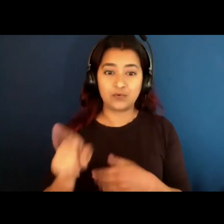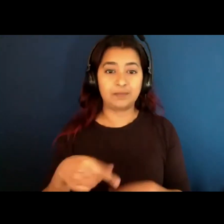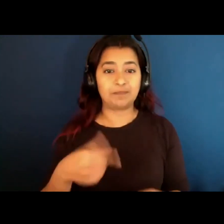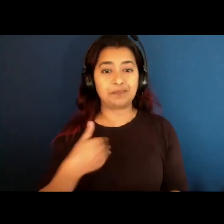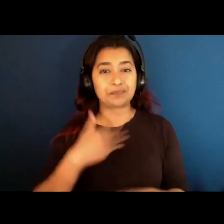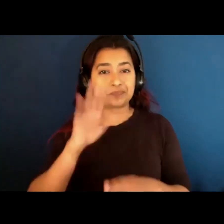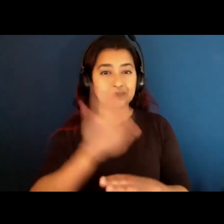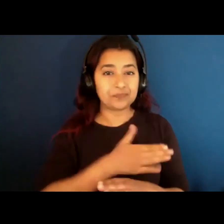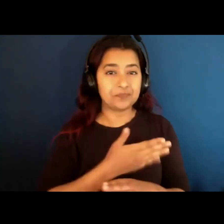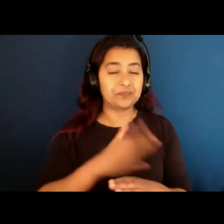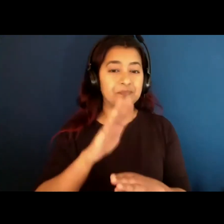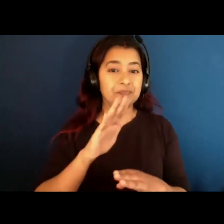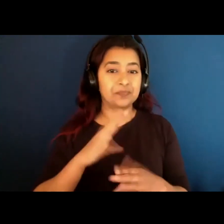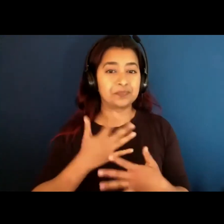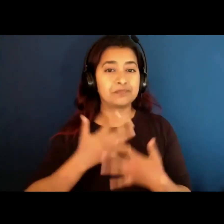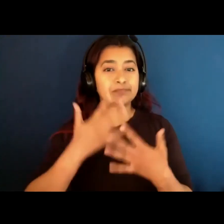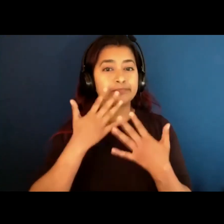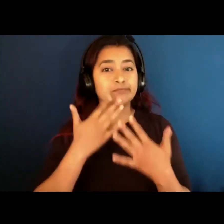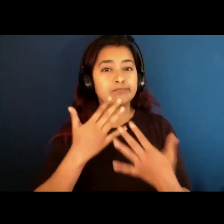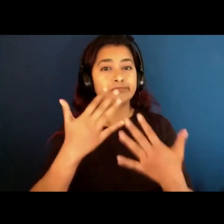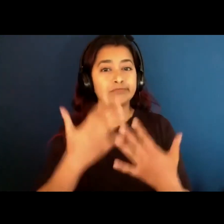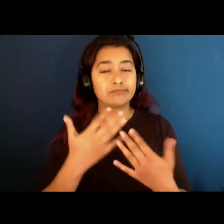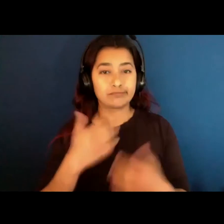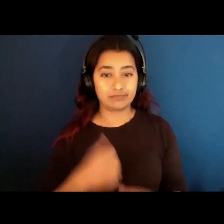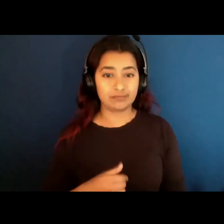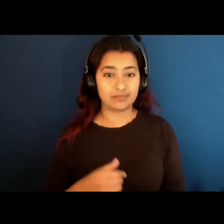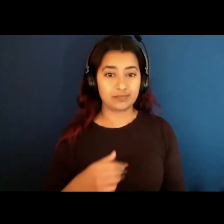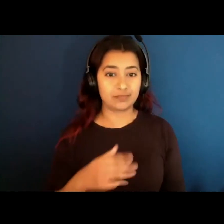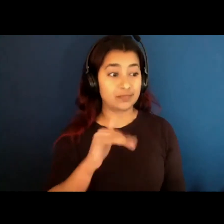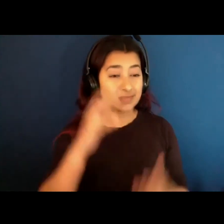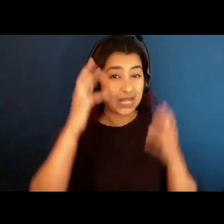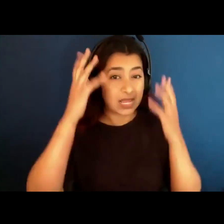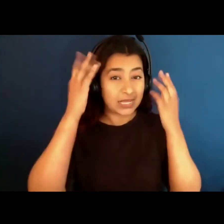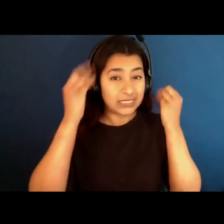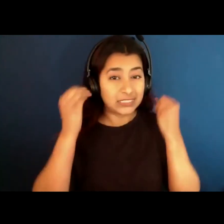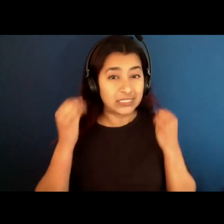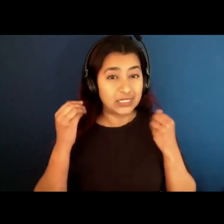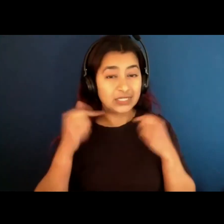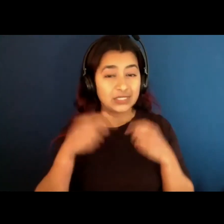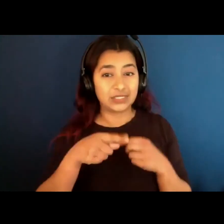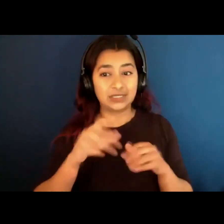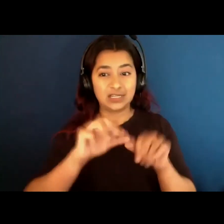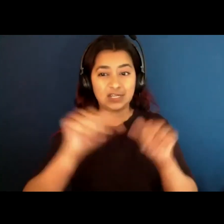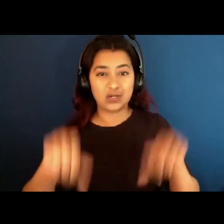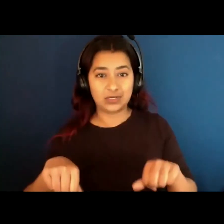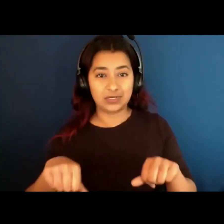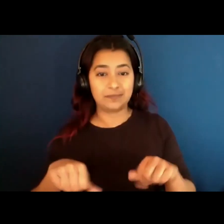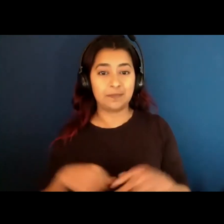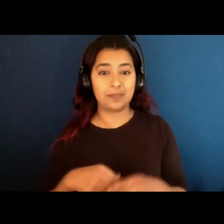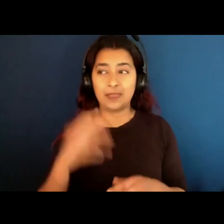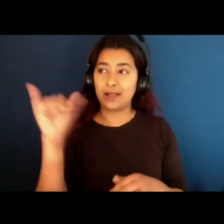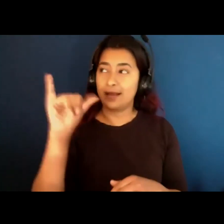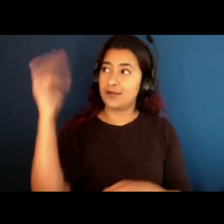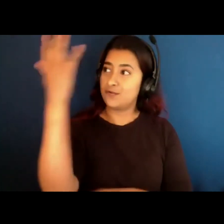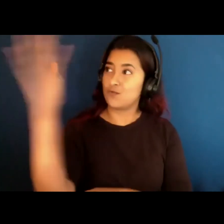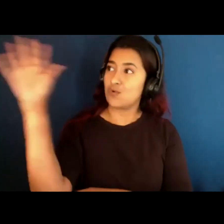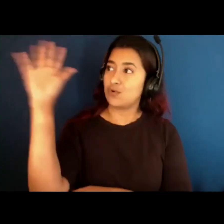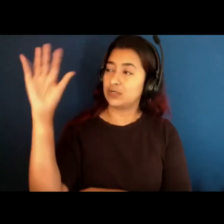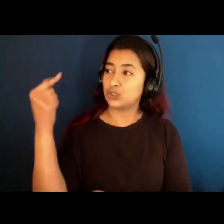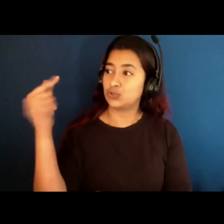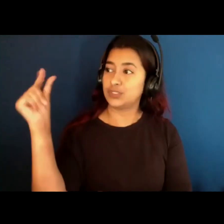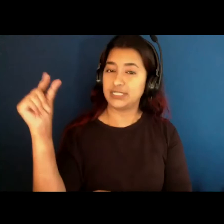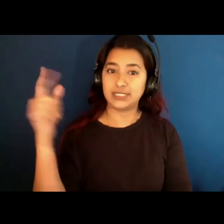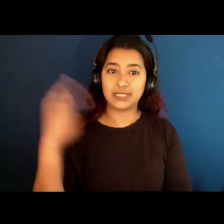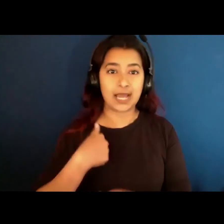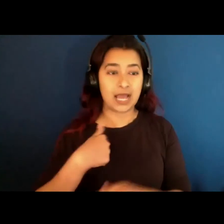to lift the lungs, and ours is a texture architectural, mimicking the forest in its triumphant green. I take the shape of